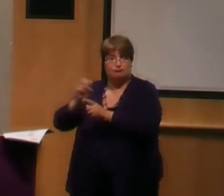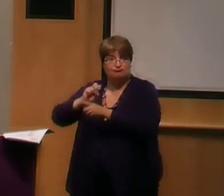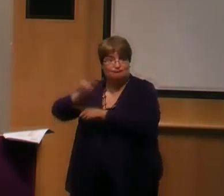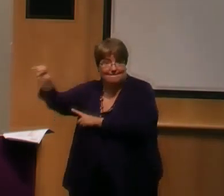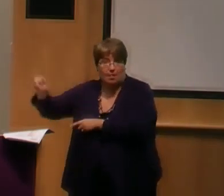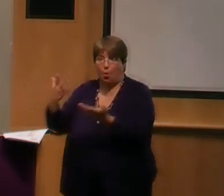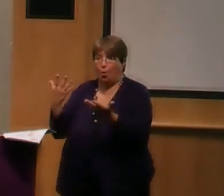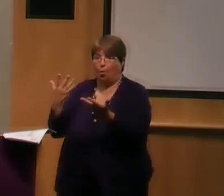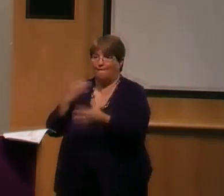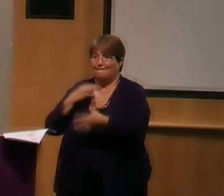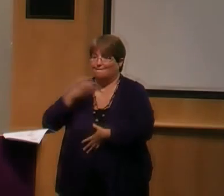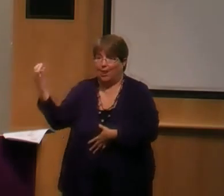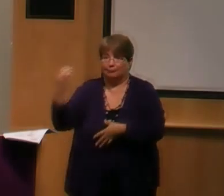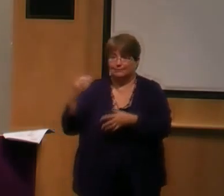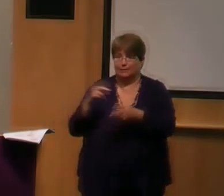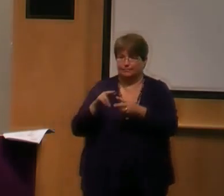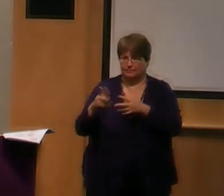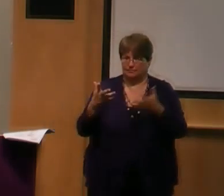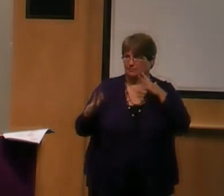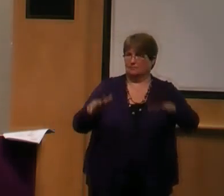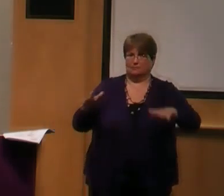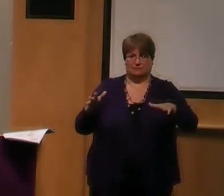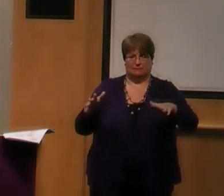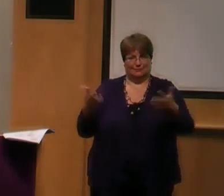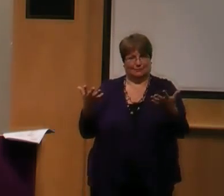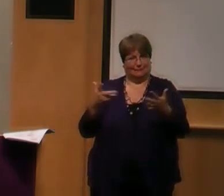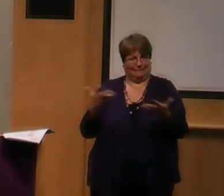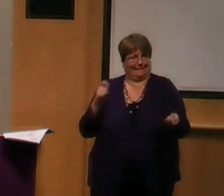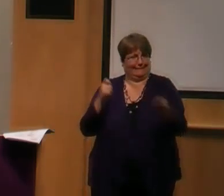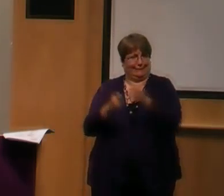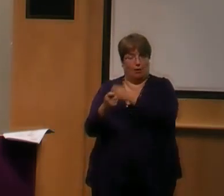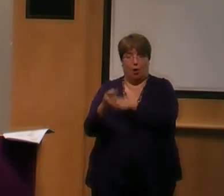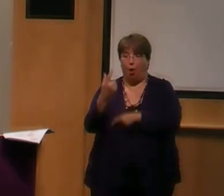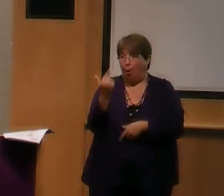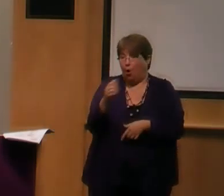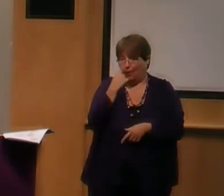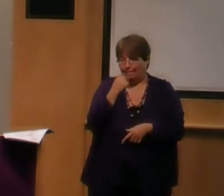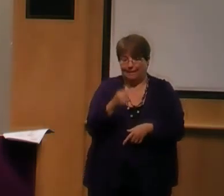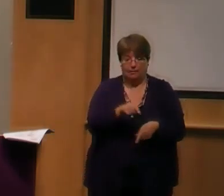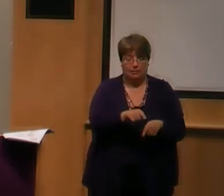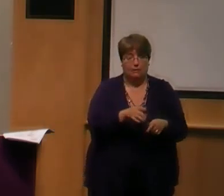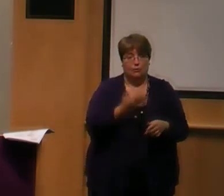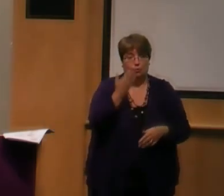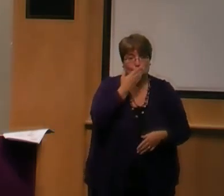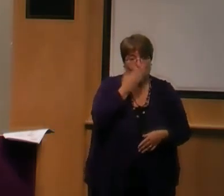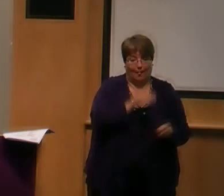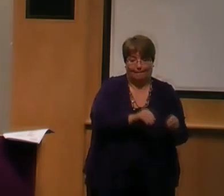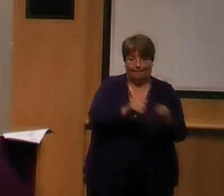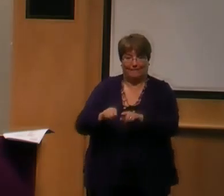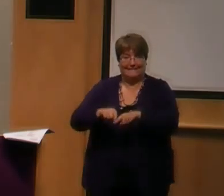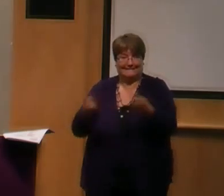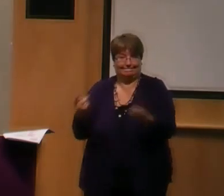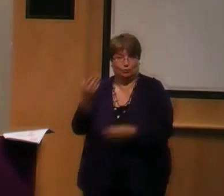the workplace, moving to travel, moving into college replacement. Apart from educational transitions, it